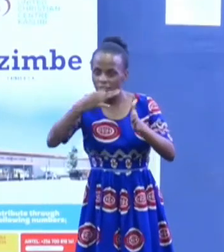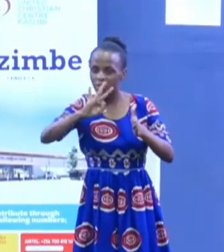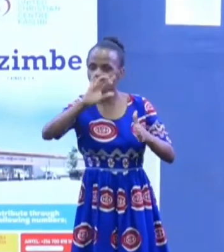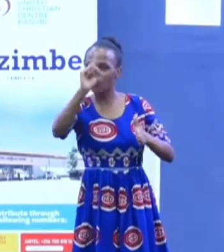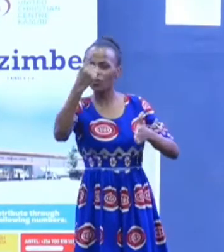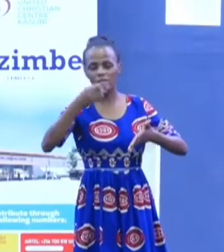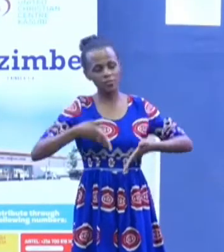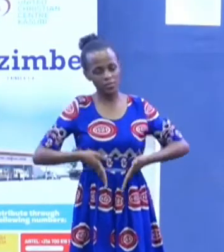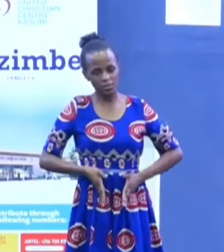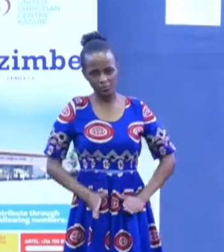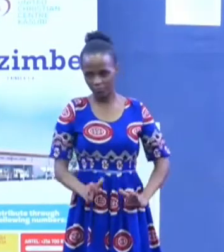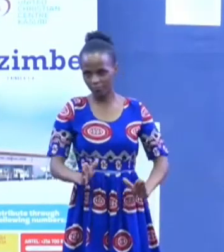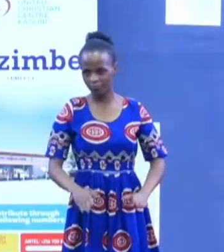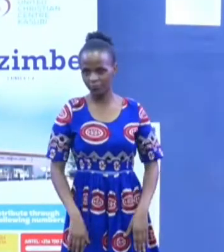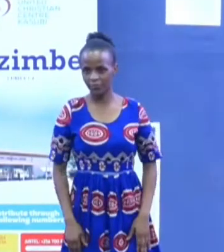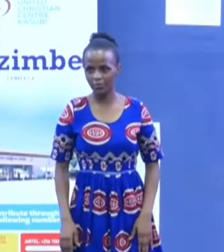The issue of the